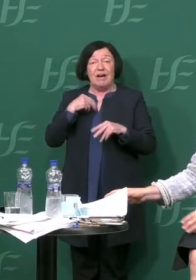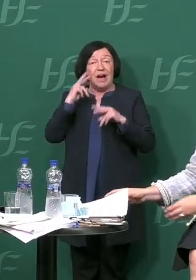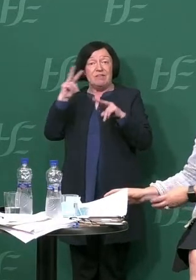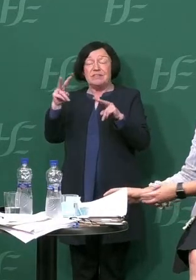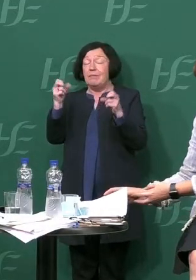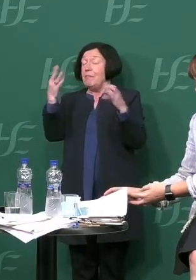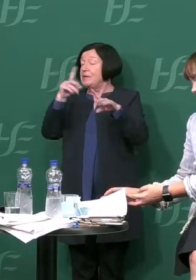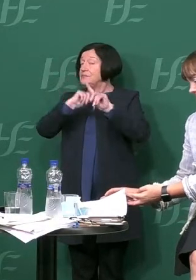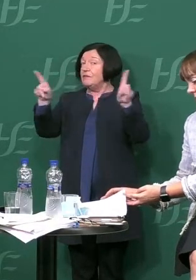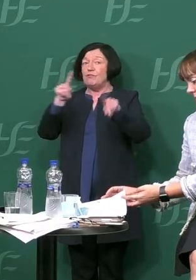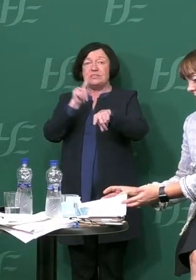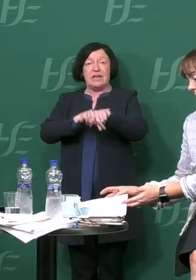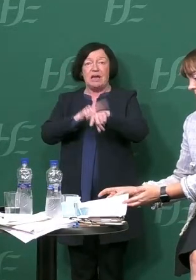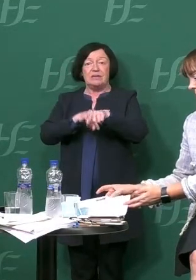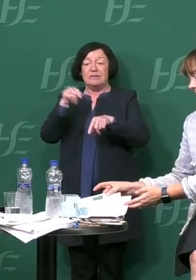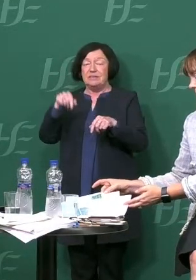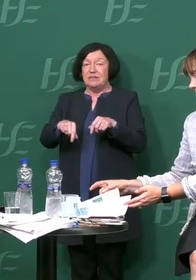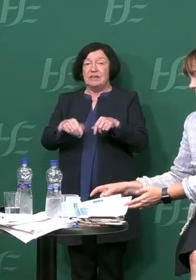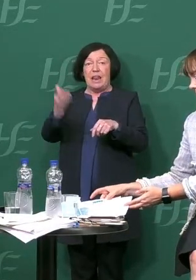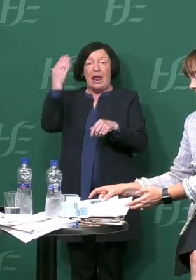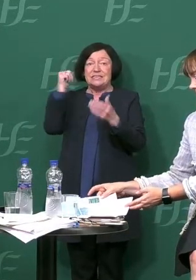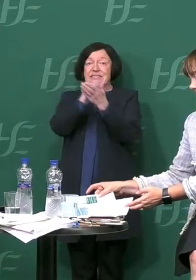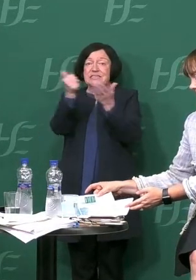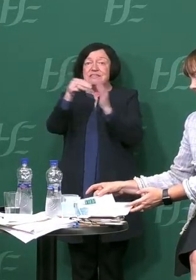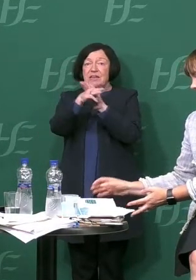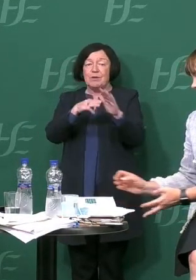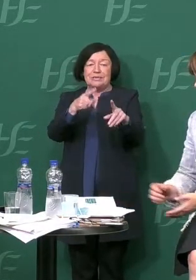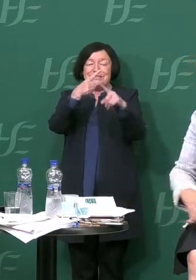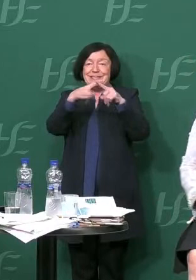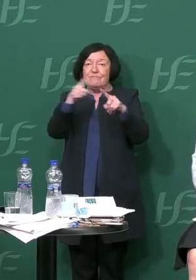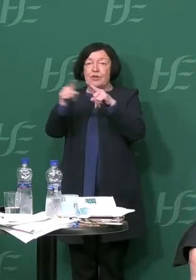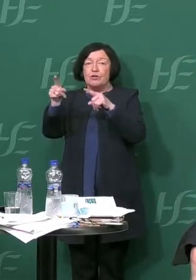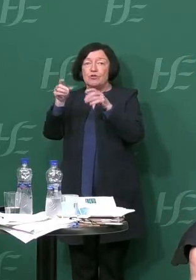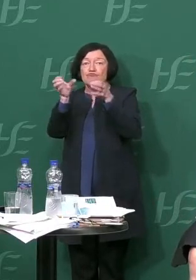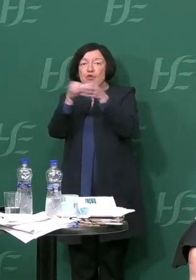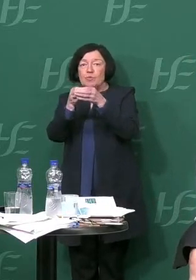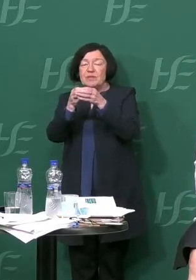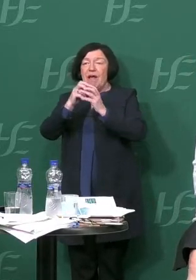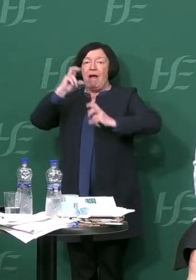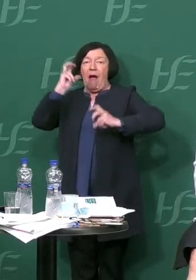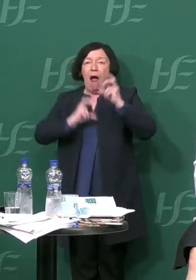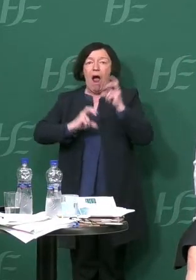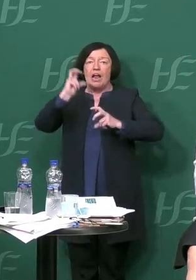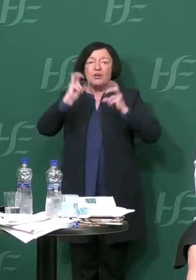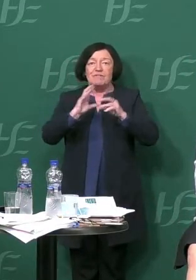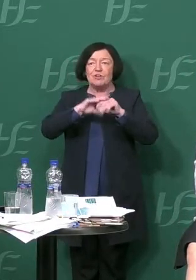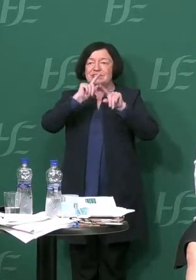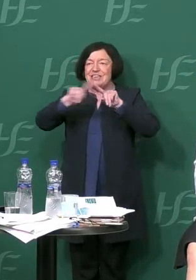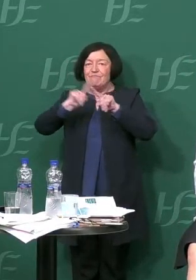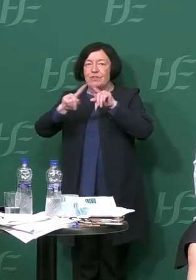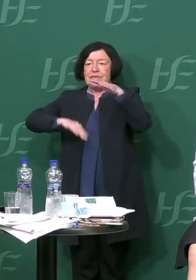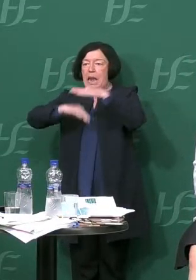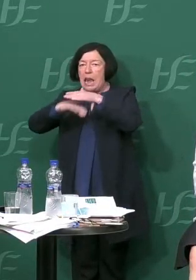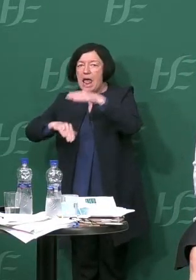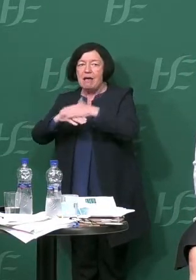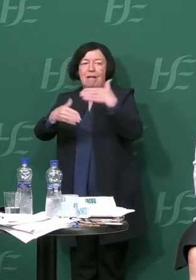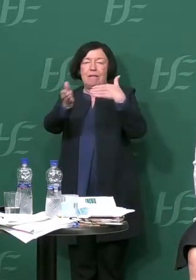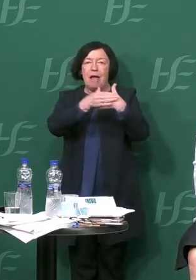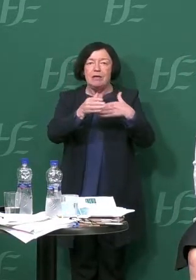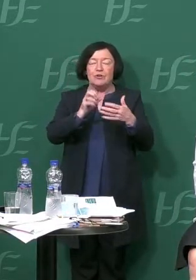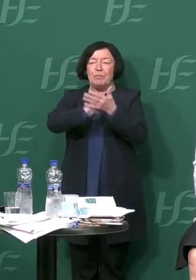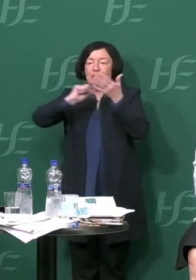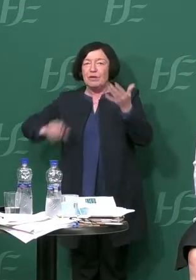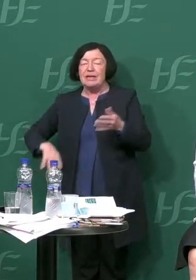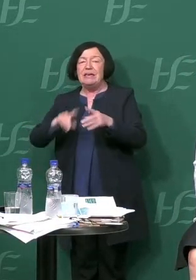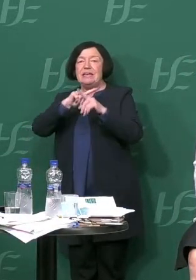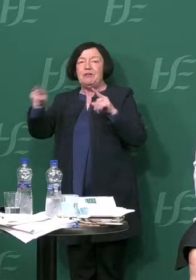many different times in this last 16 months, different groups arguing for different restrictions to be removed and different people taking